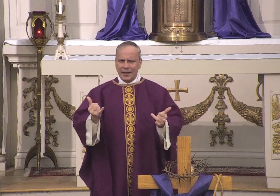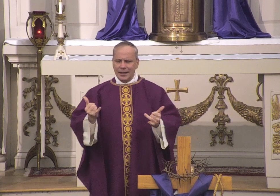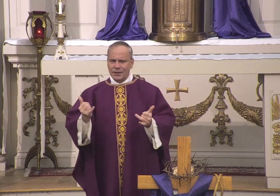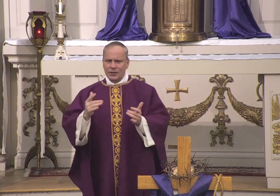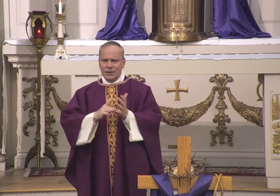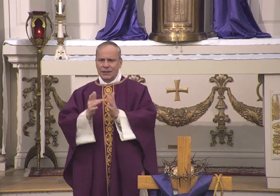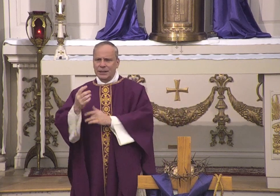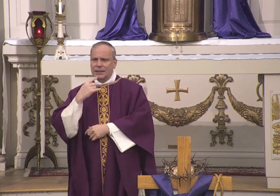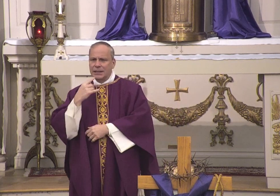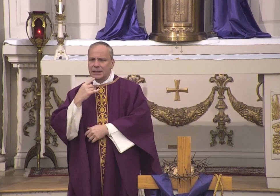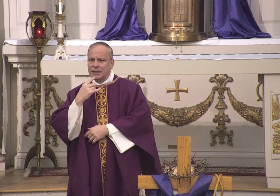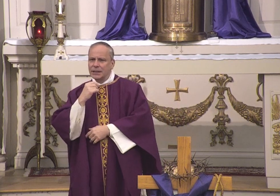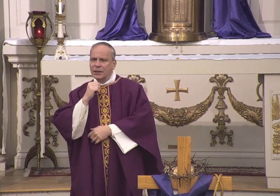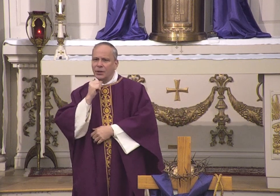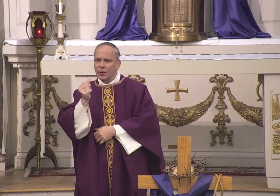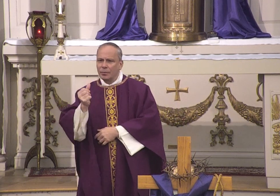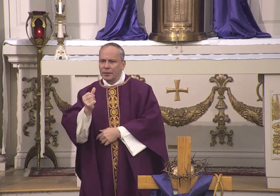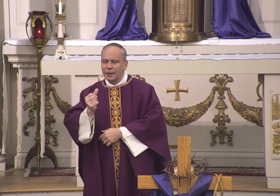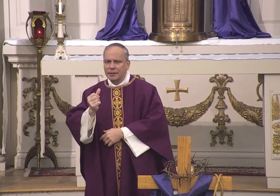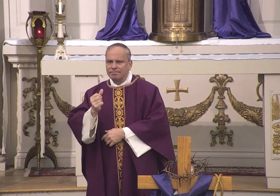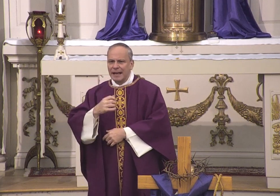The old law said, do not kill.